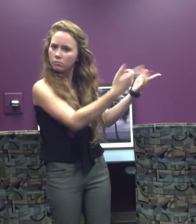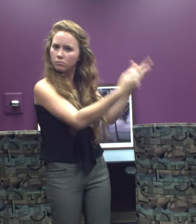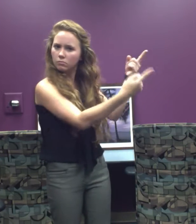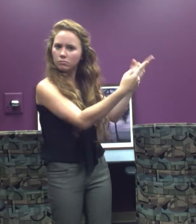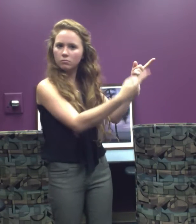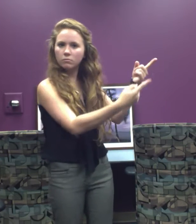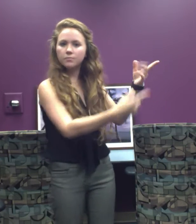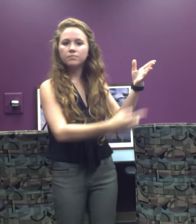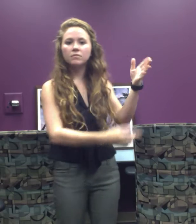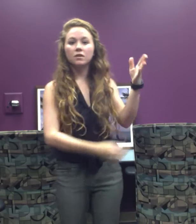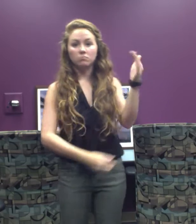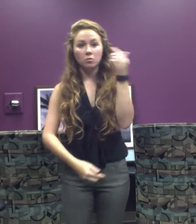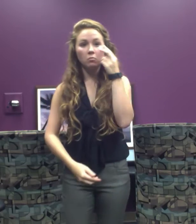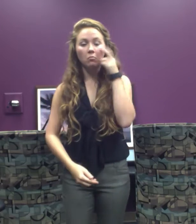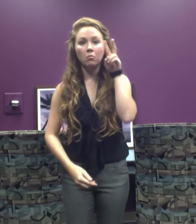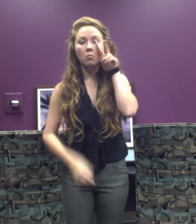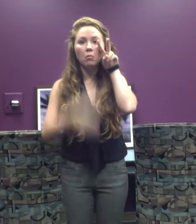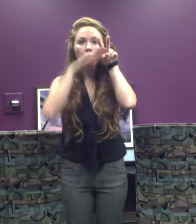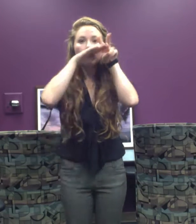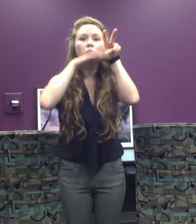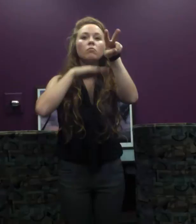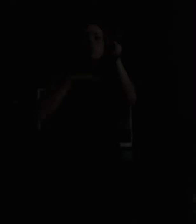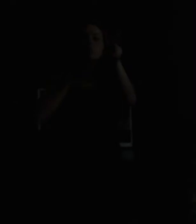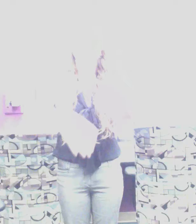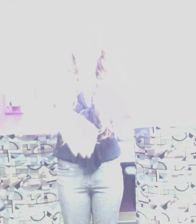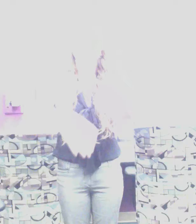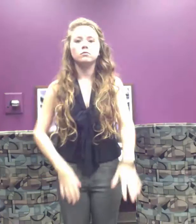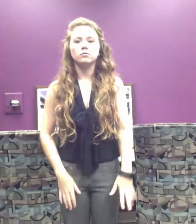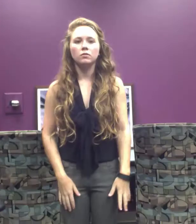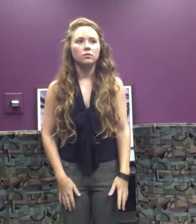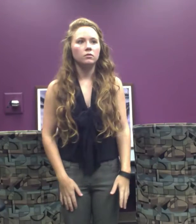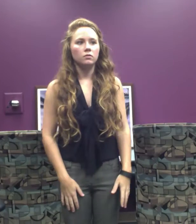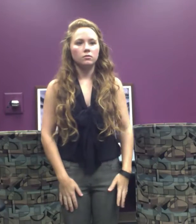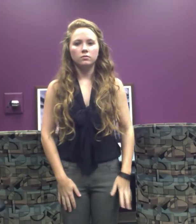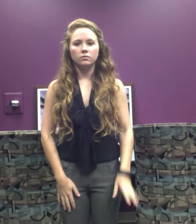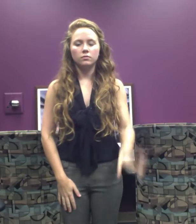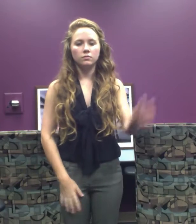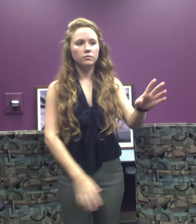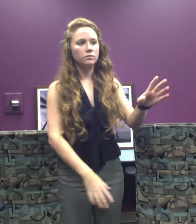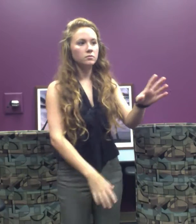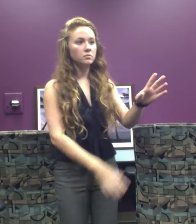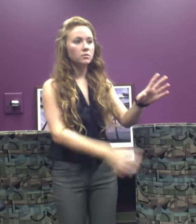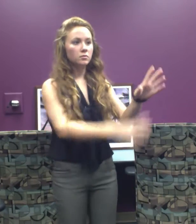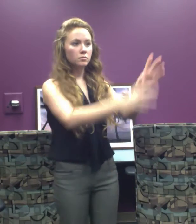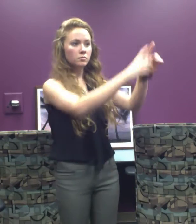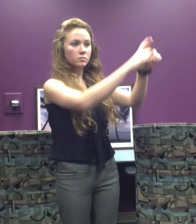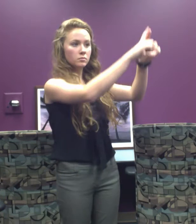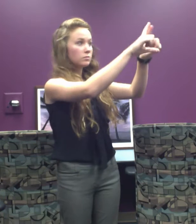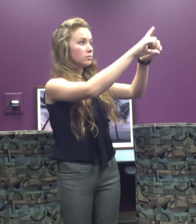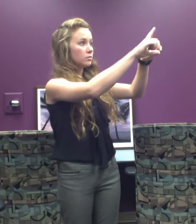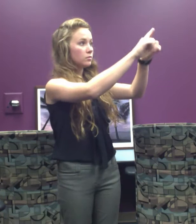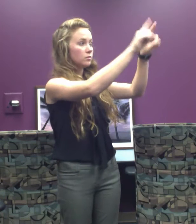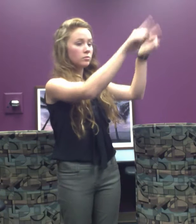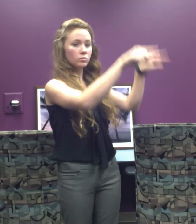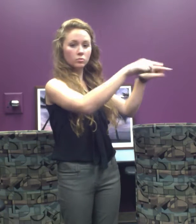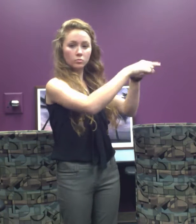Eye level, okay. Inside, just put eye. You can write it lightly if you want